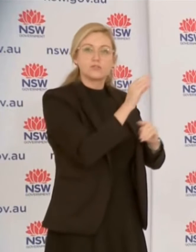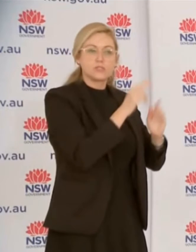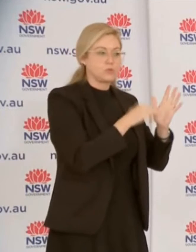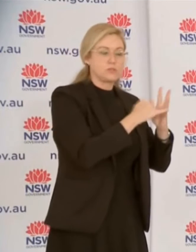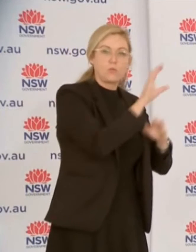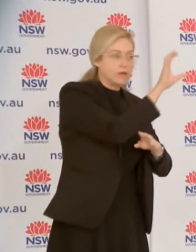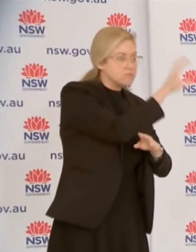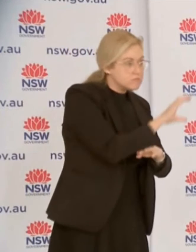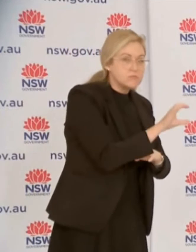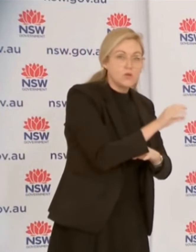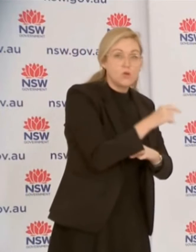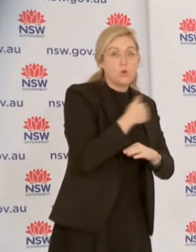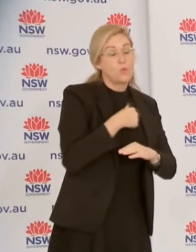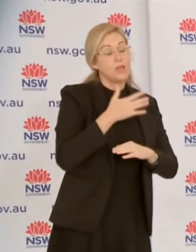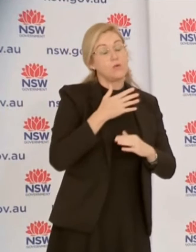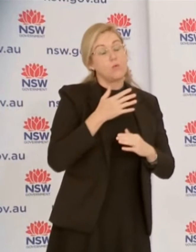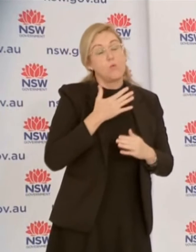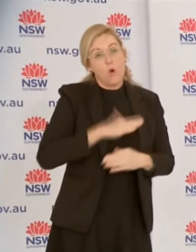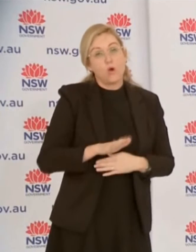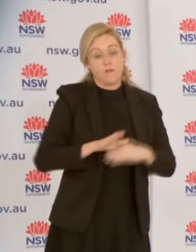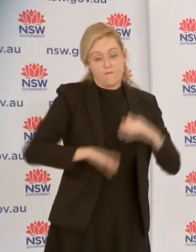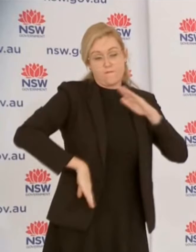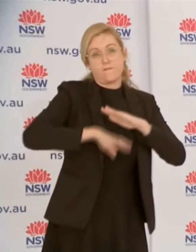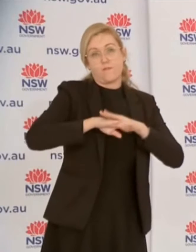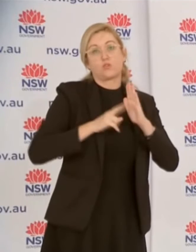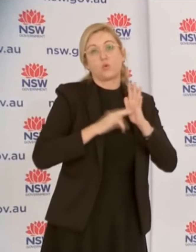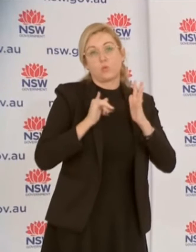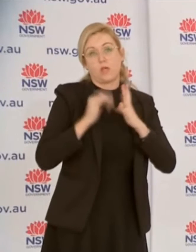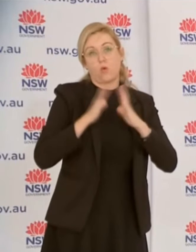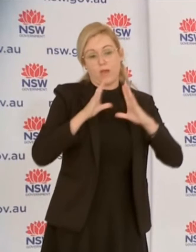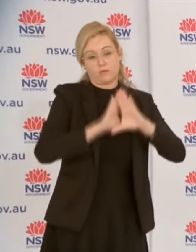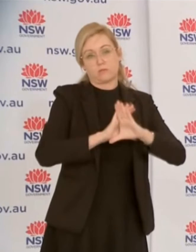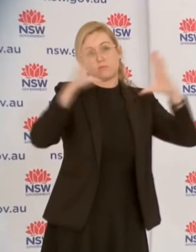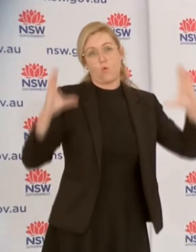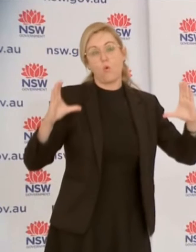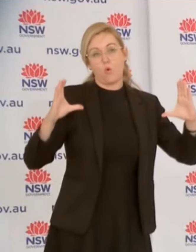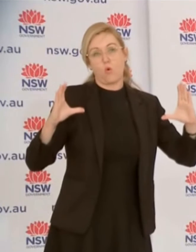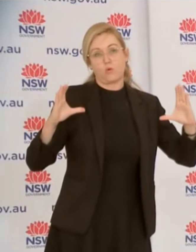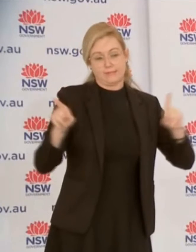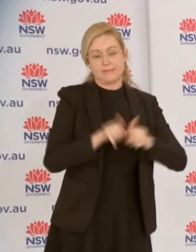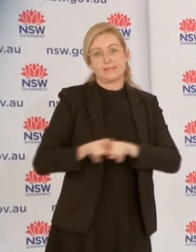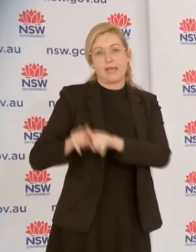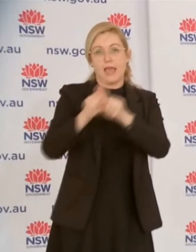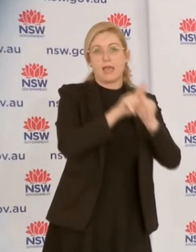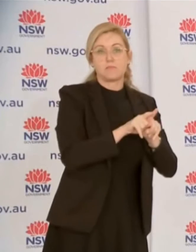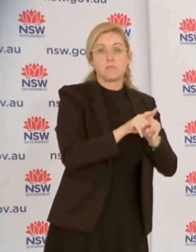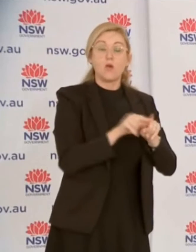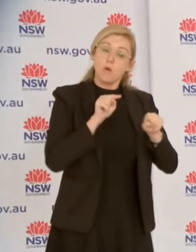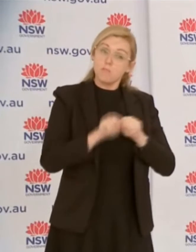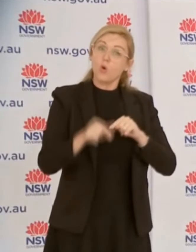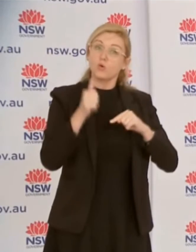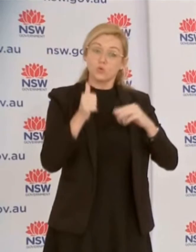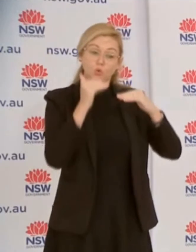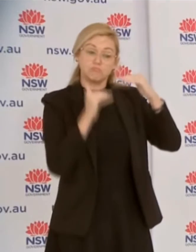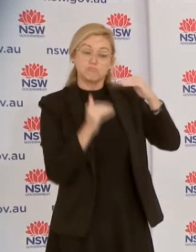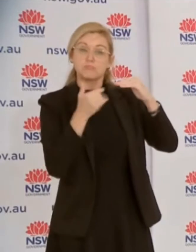move forward together. And generally speaking, most areas are. There are some that are doing very much above that and some that are doing below that,